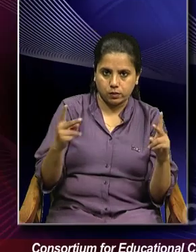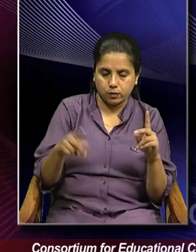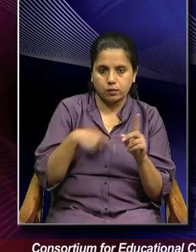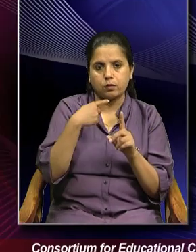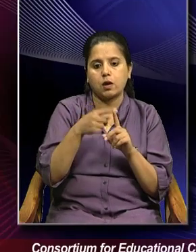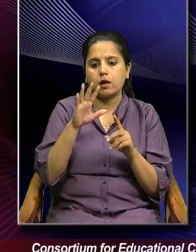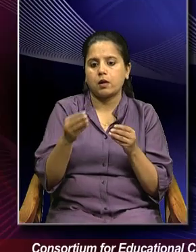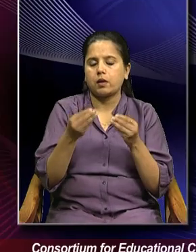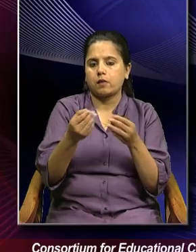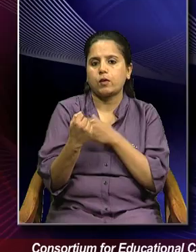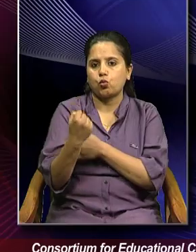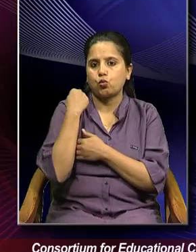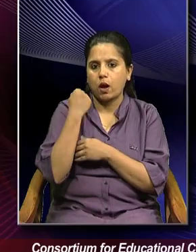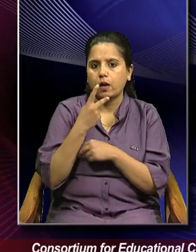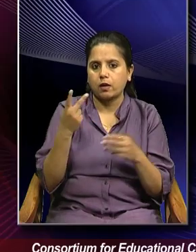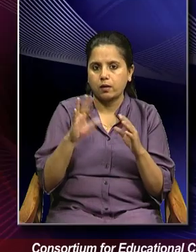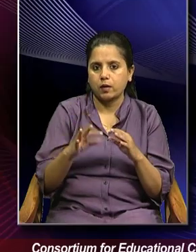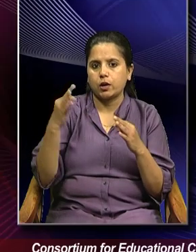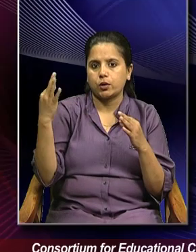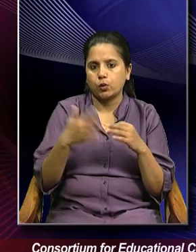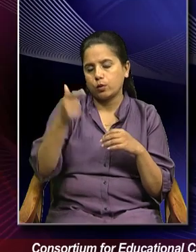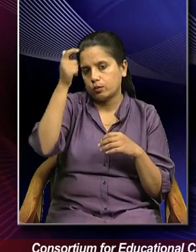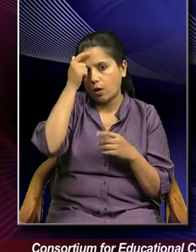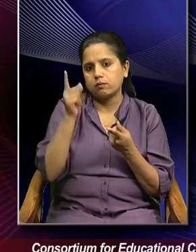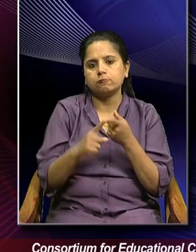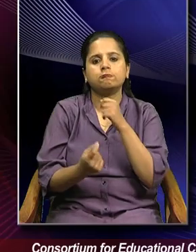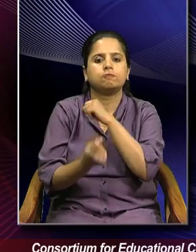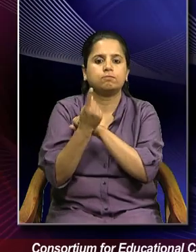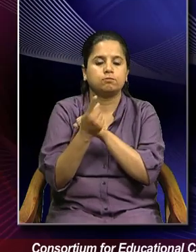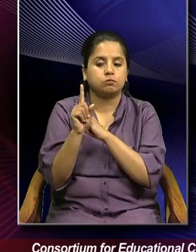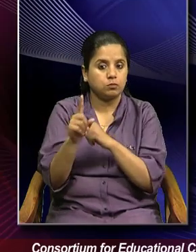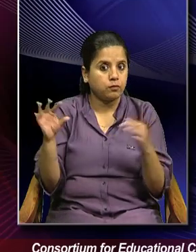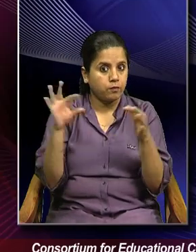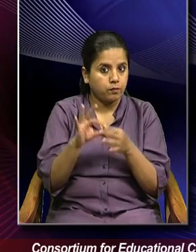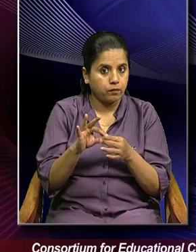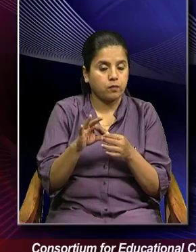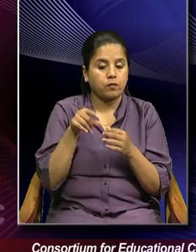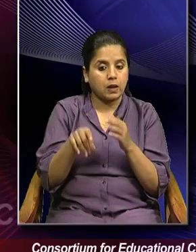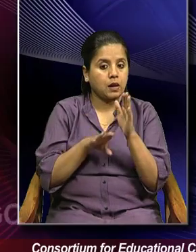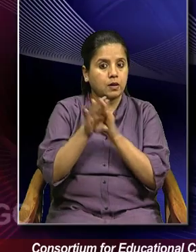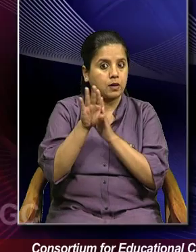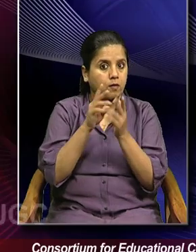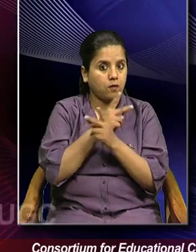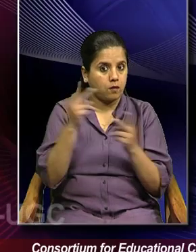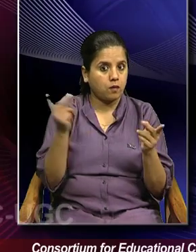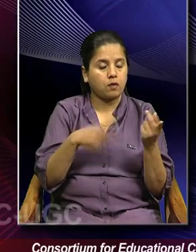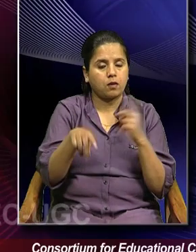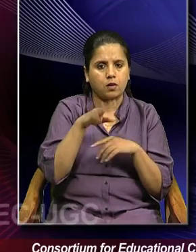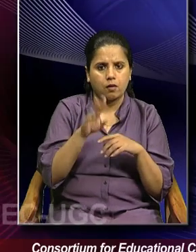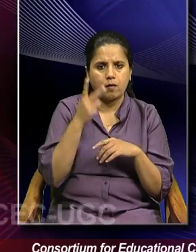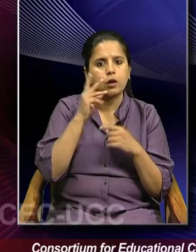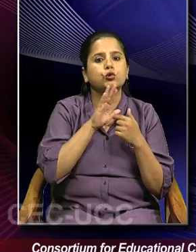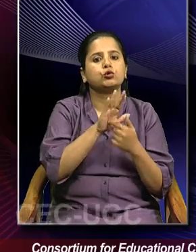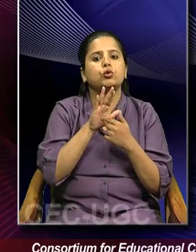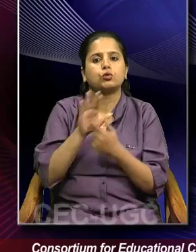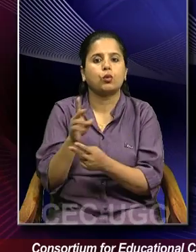have given rise to new problems. With regard to development, there are